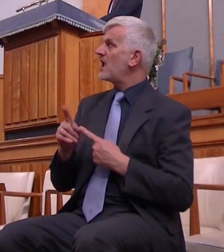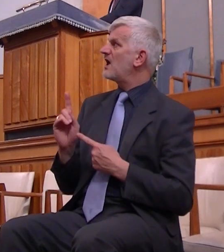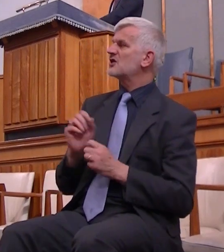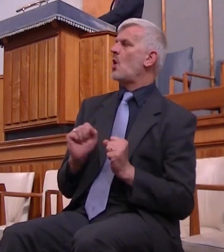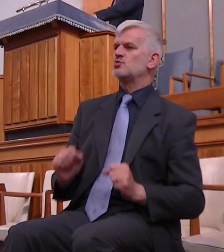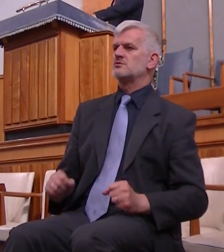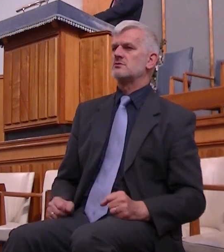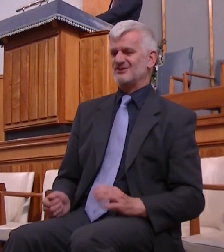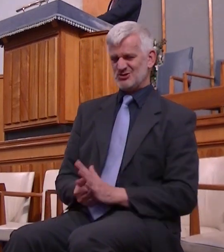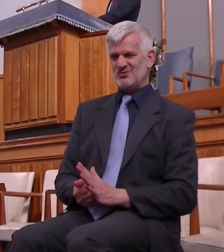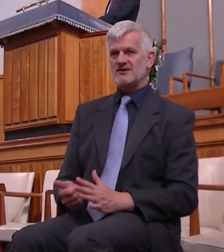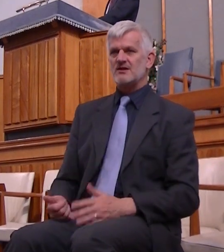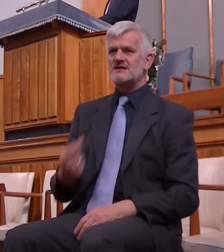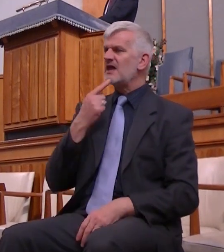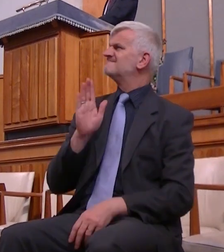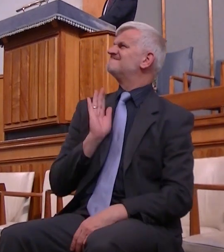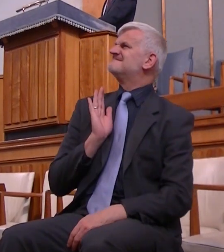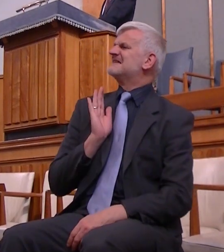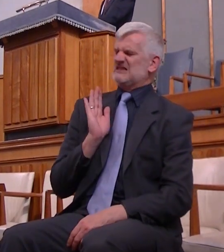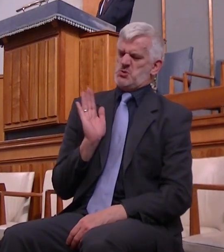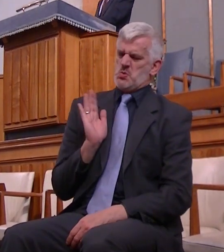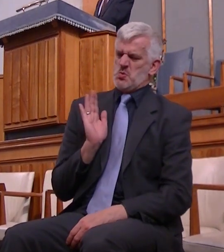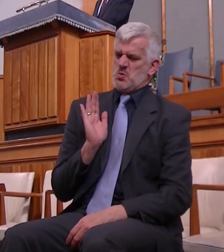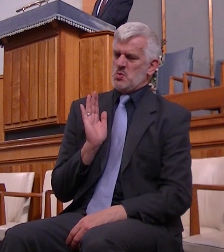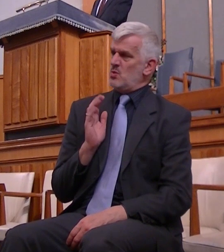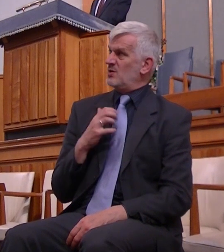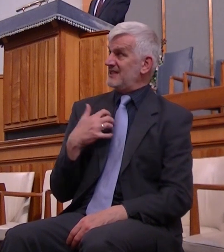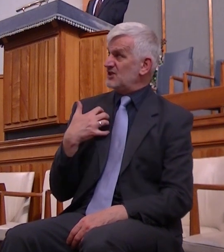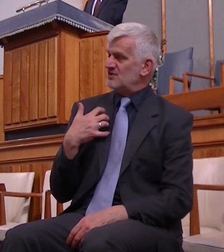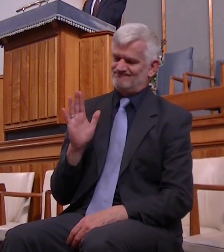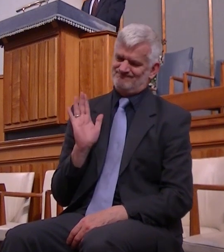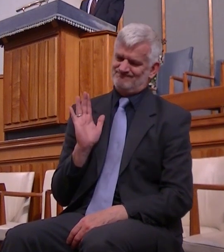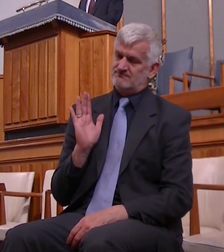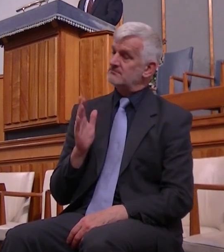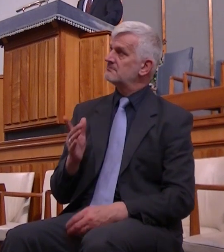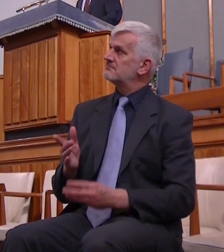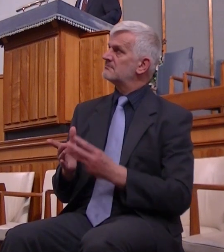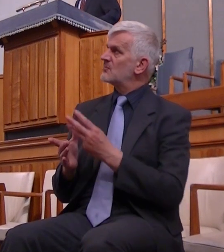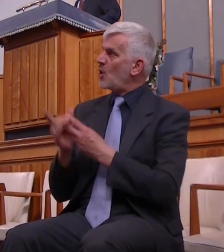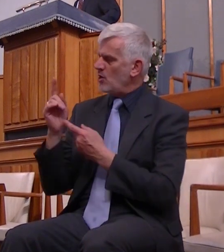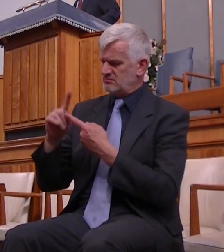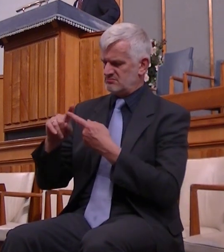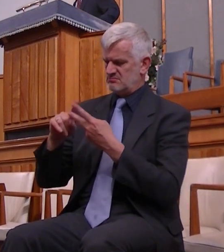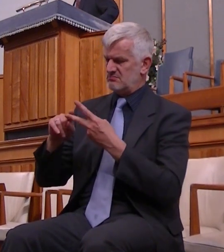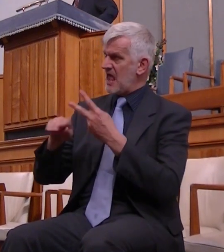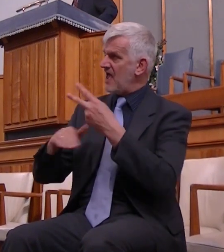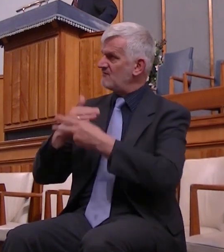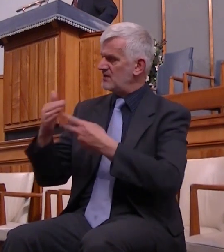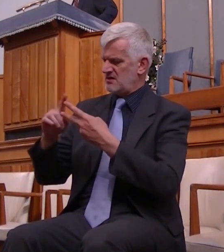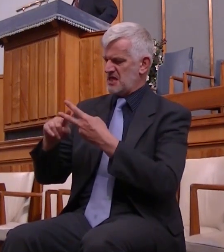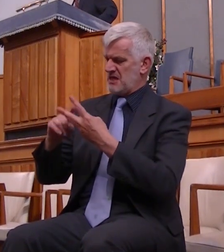this. I'm not interested in this. I'm not interested in God and heaven and mercy and kindness and